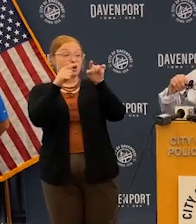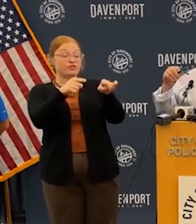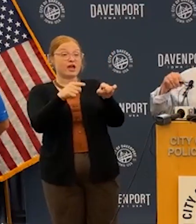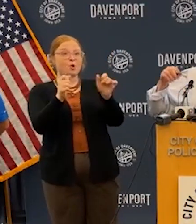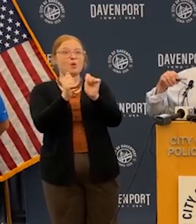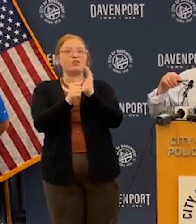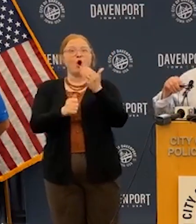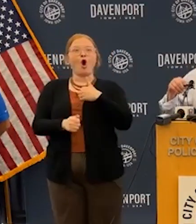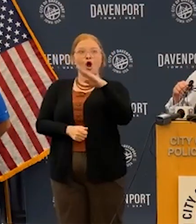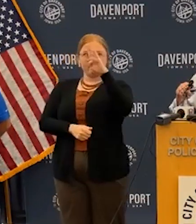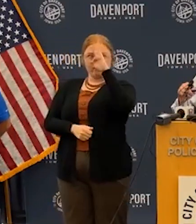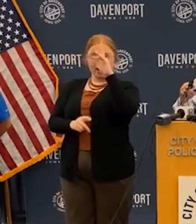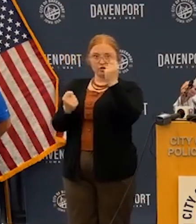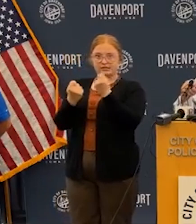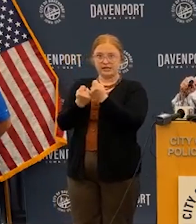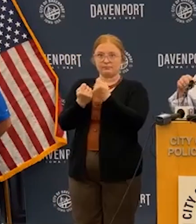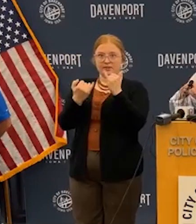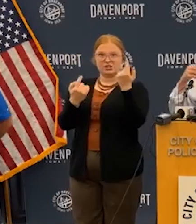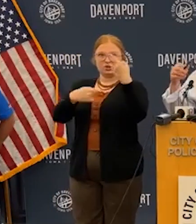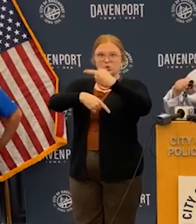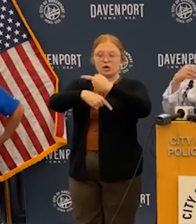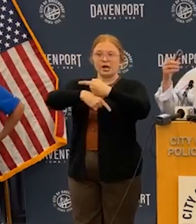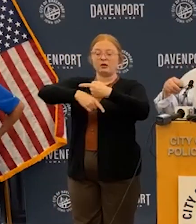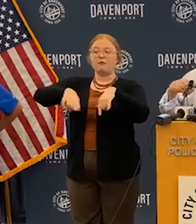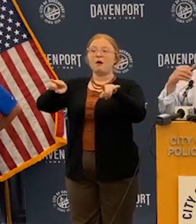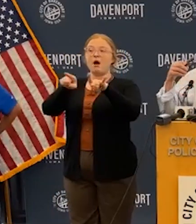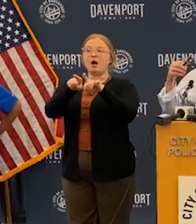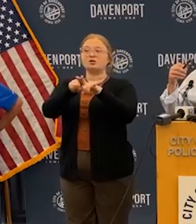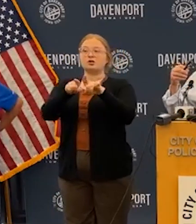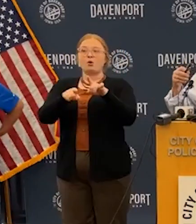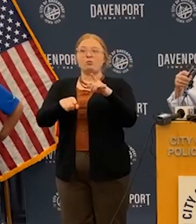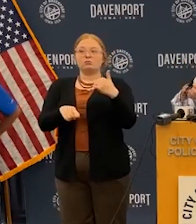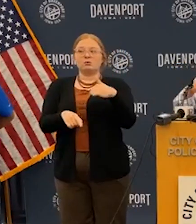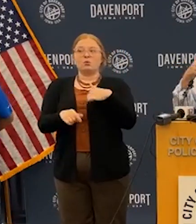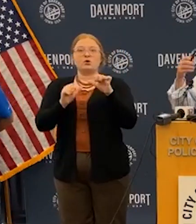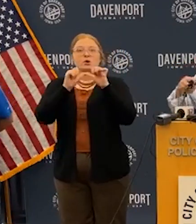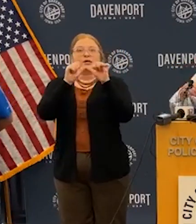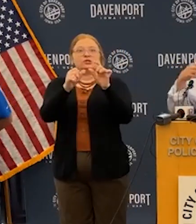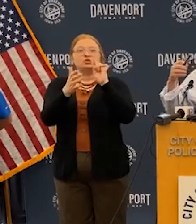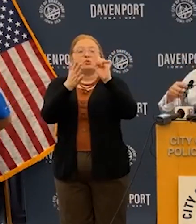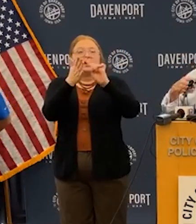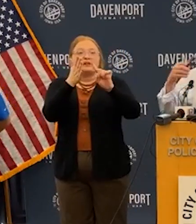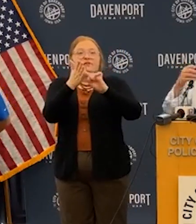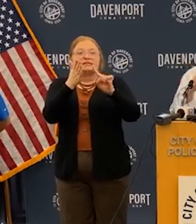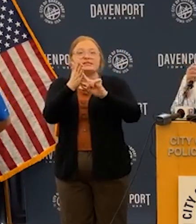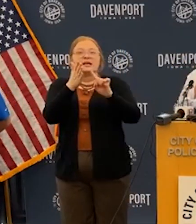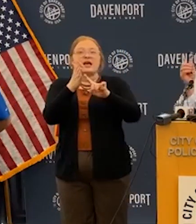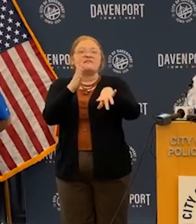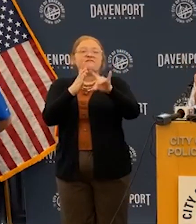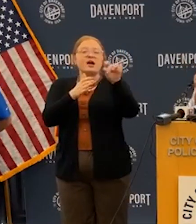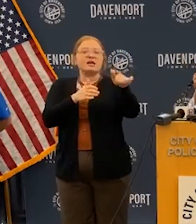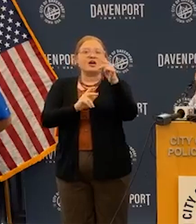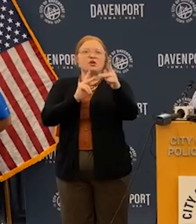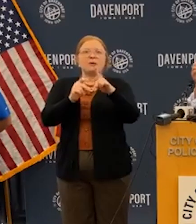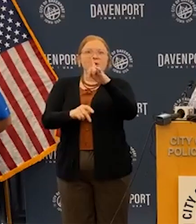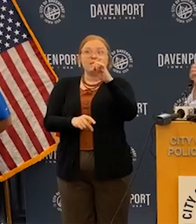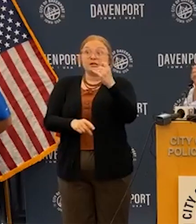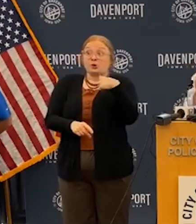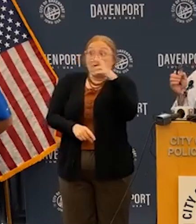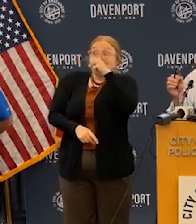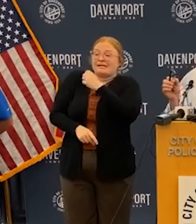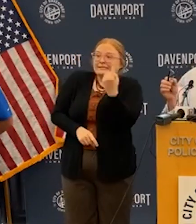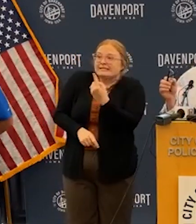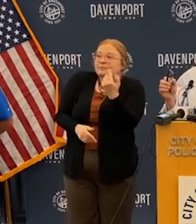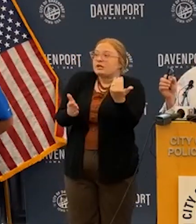and researching other people. Is there something we're missing? Is there some technique we haven't used? Is there some piece of equipment we need to